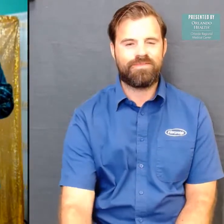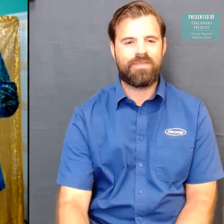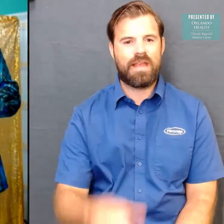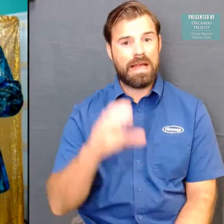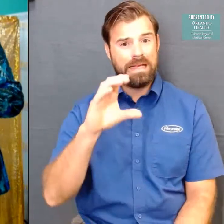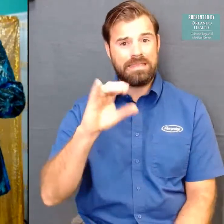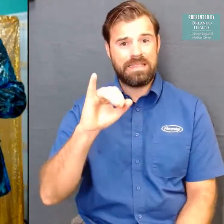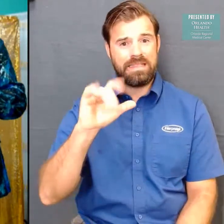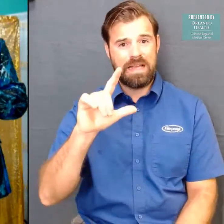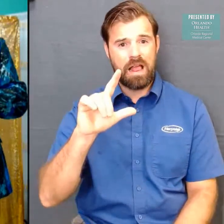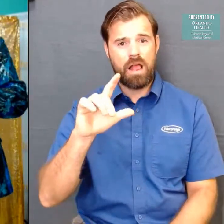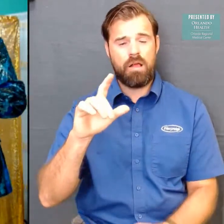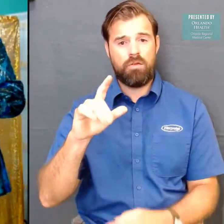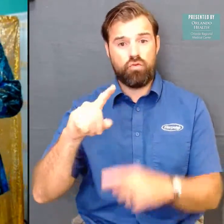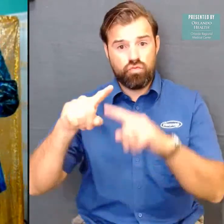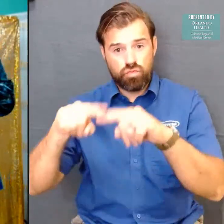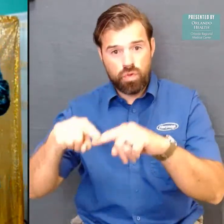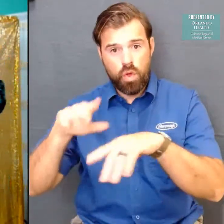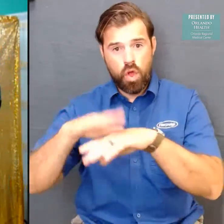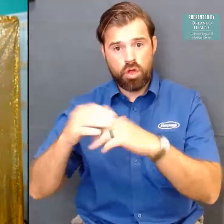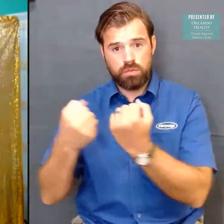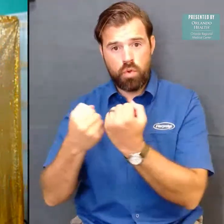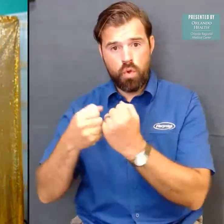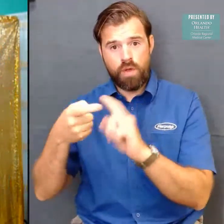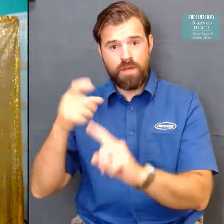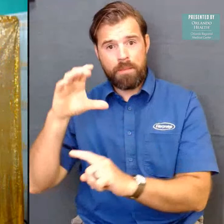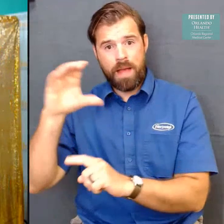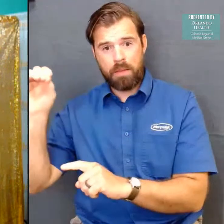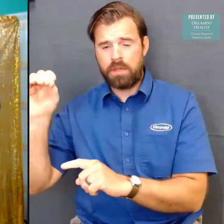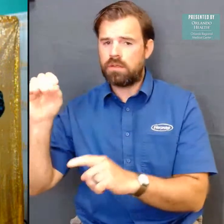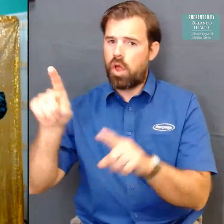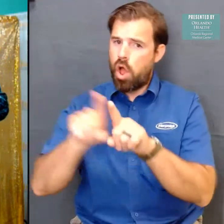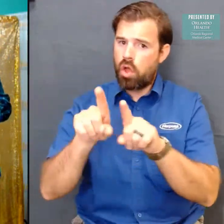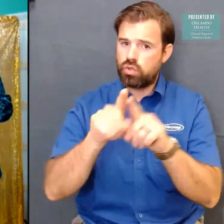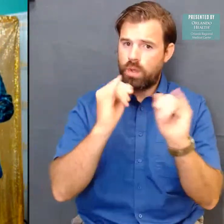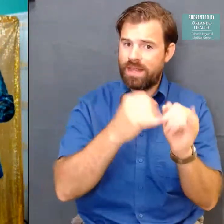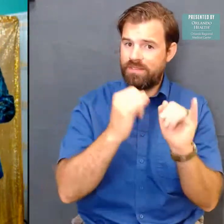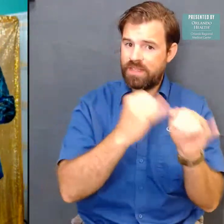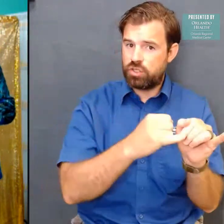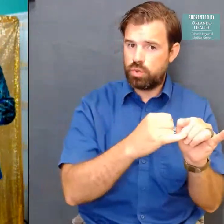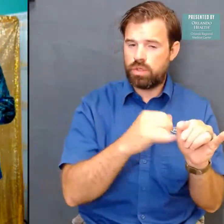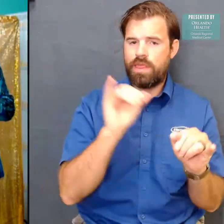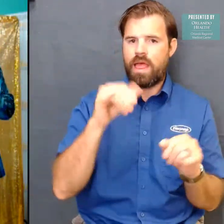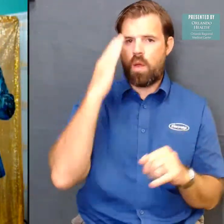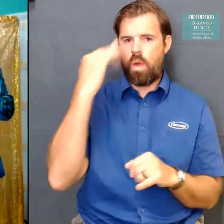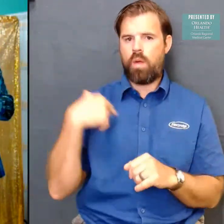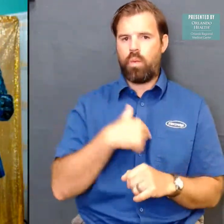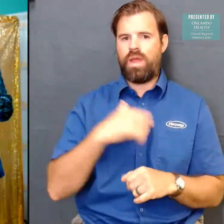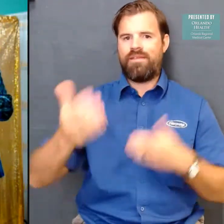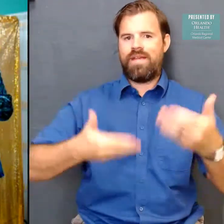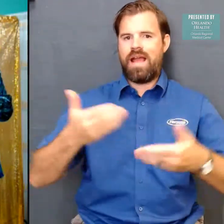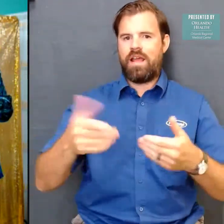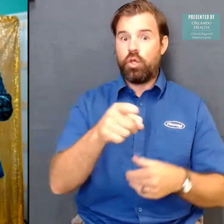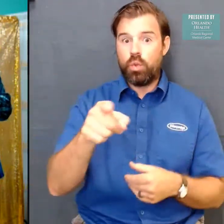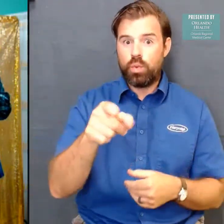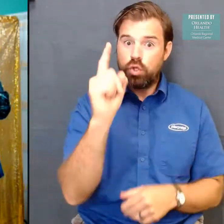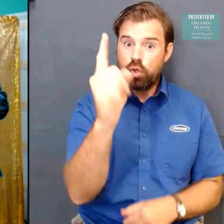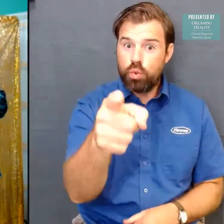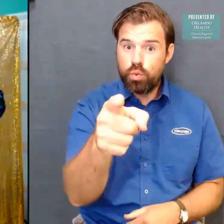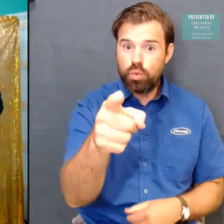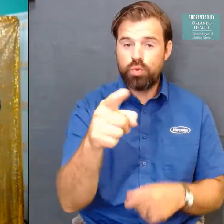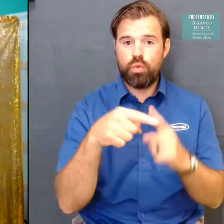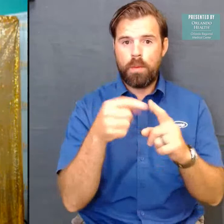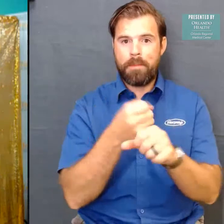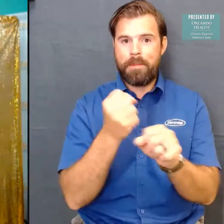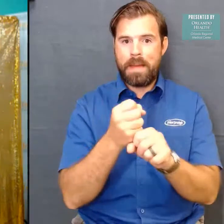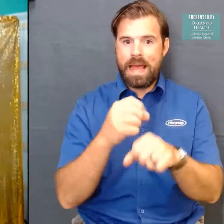Right, CIL not only relies on support from companies, but also individuals. That's why we're inviting you, yes, you, to make an